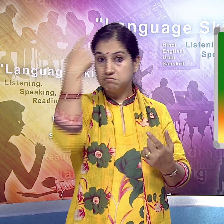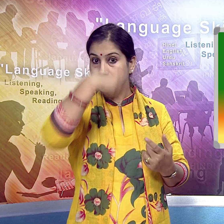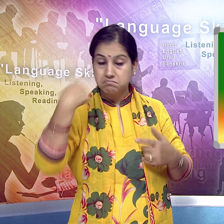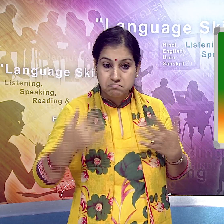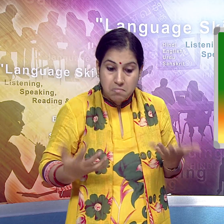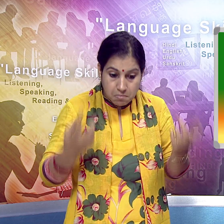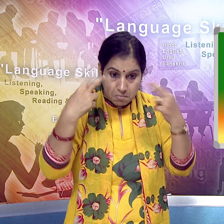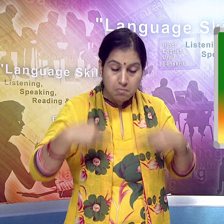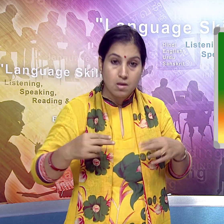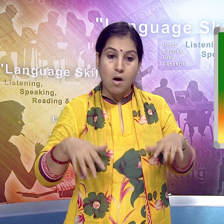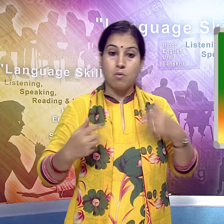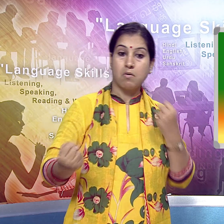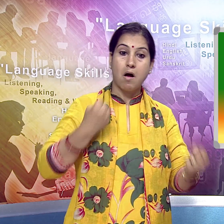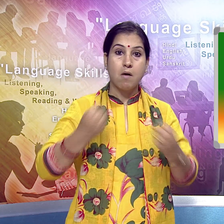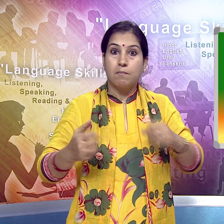how you will act.